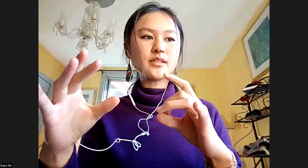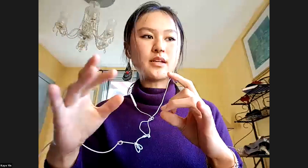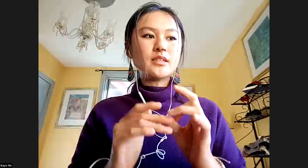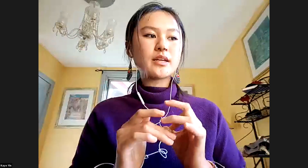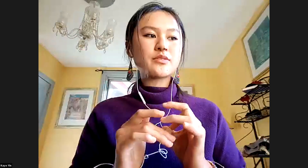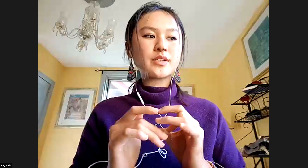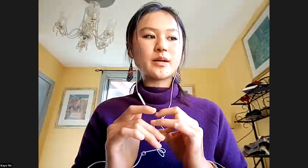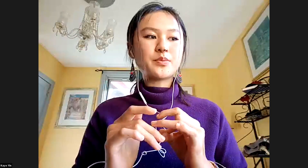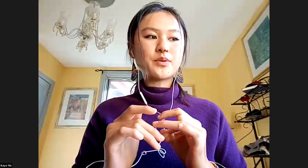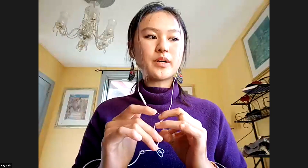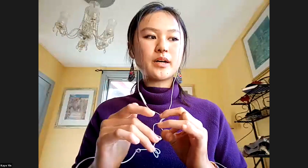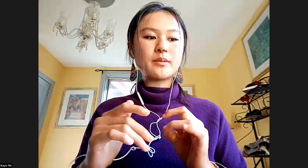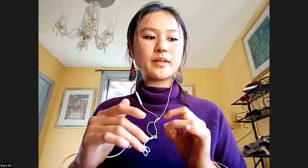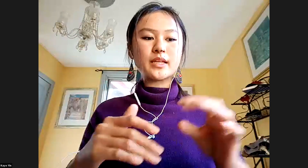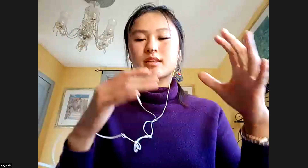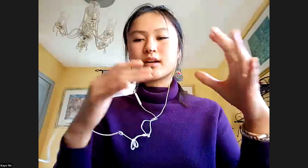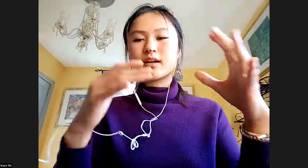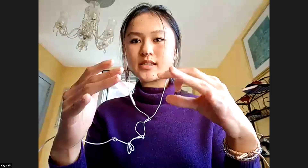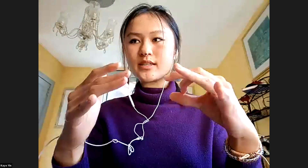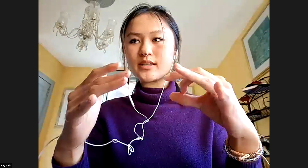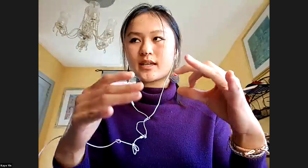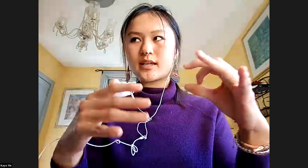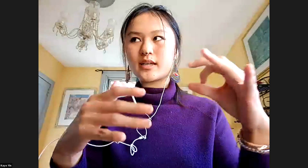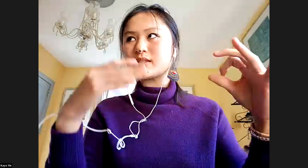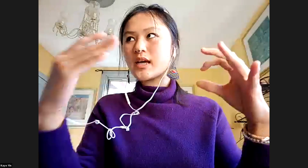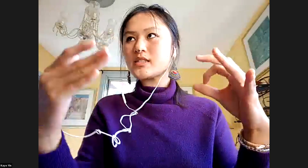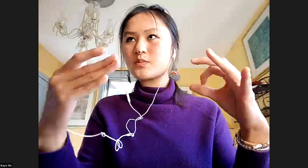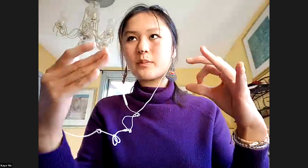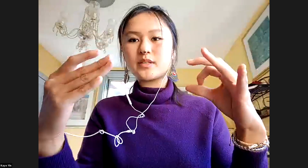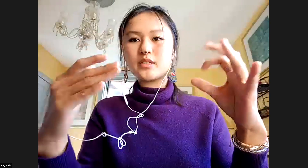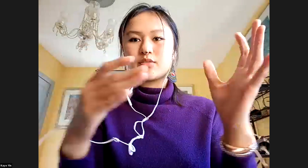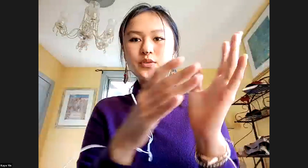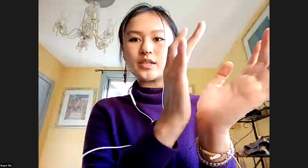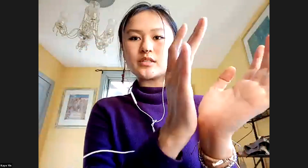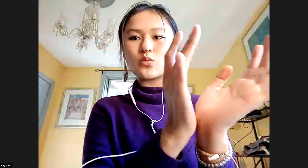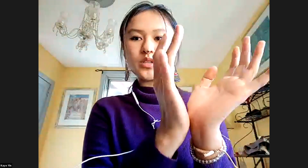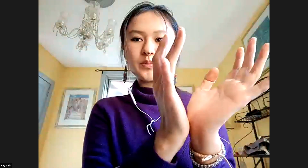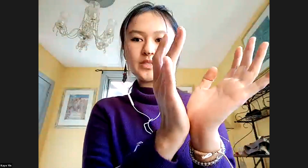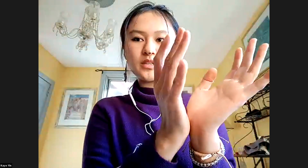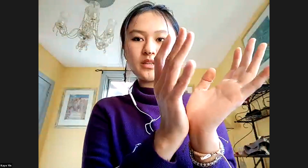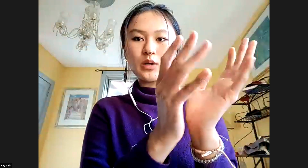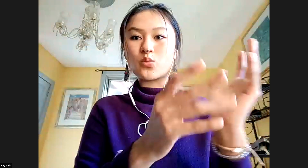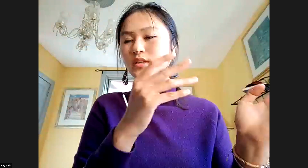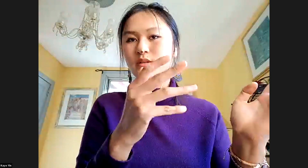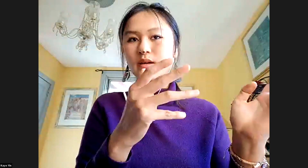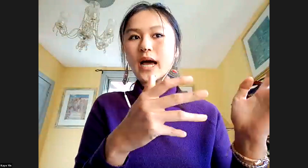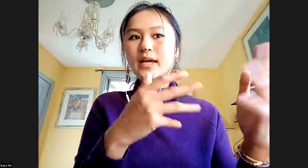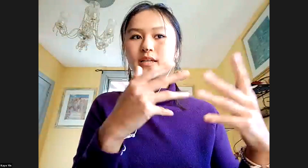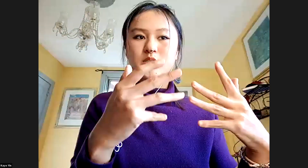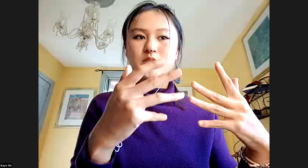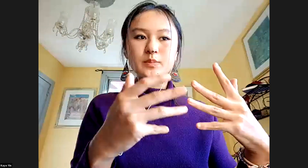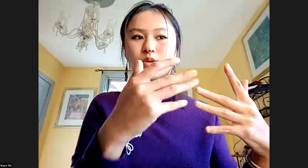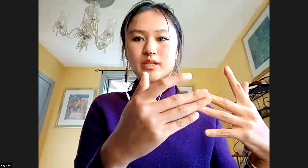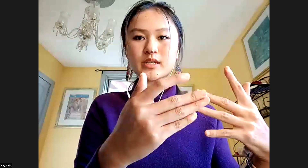sentence. Like for example, like in the target sentence, like it assigns a probability for each word position, like what the